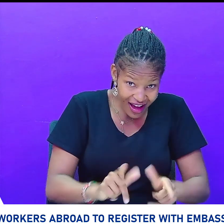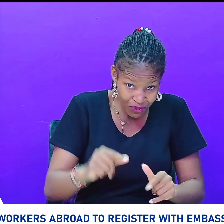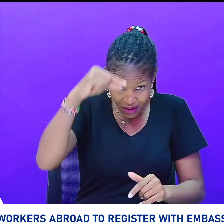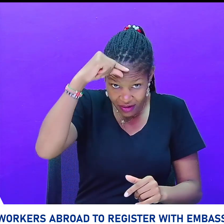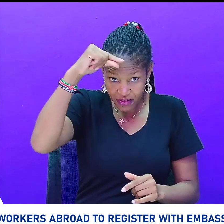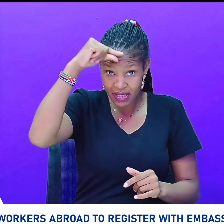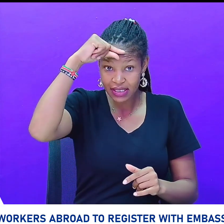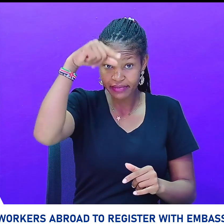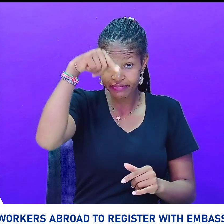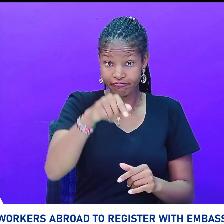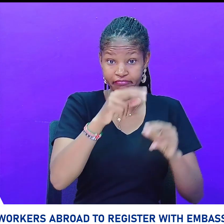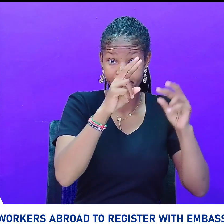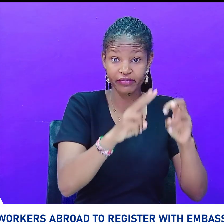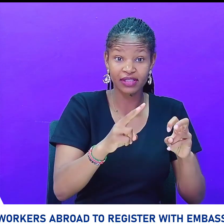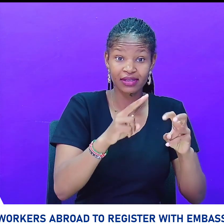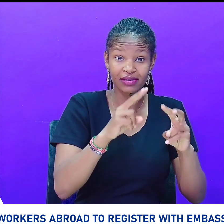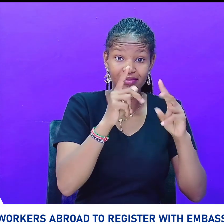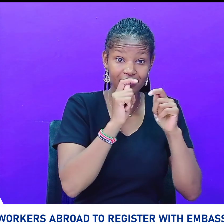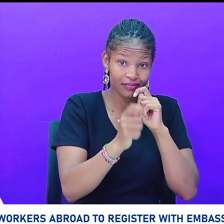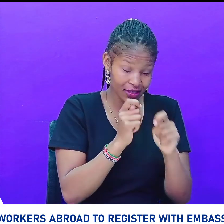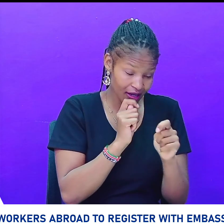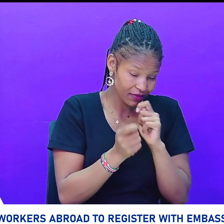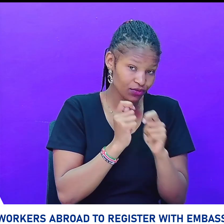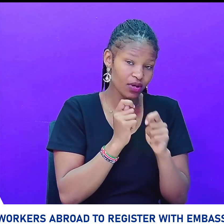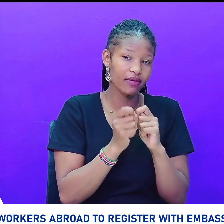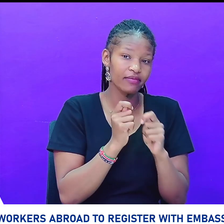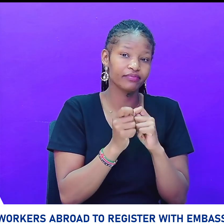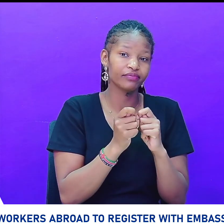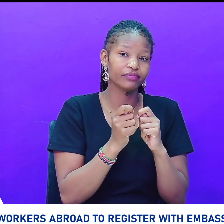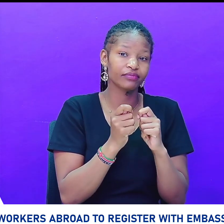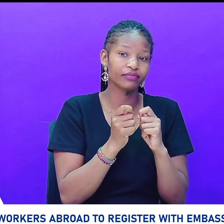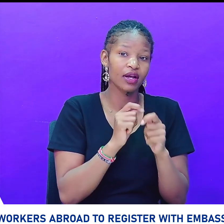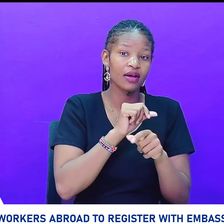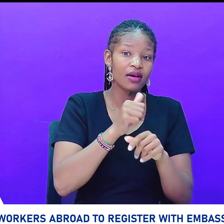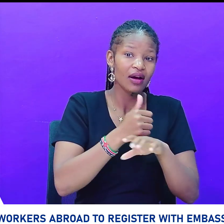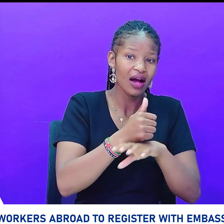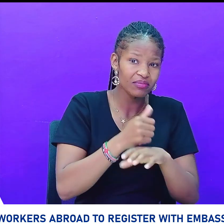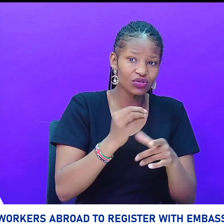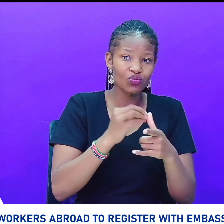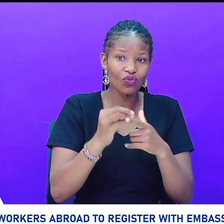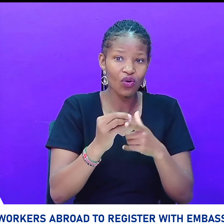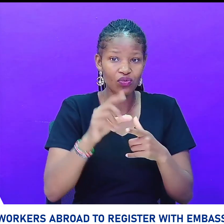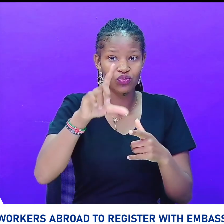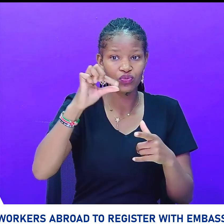documented and allows the government to intervene in cases of abuse or legal